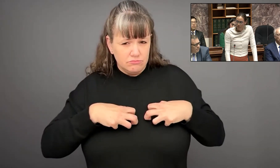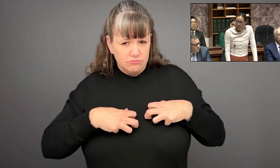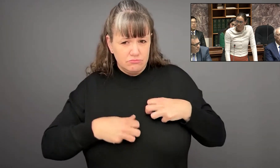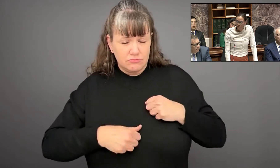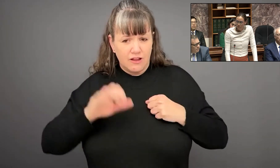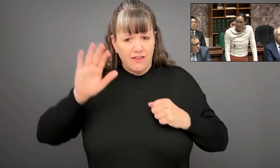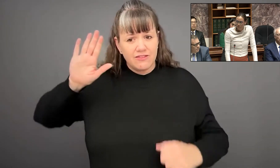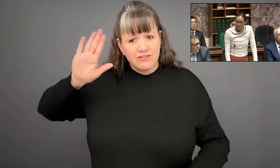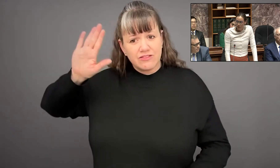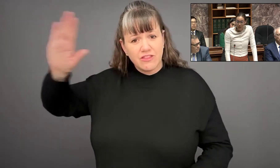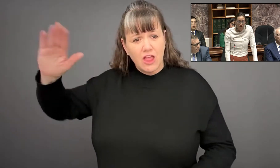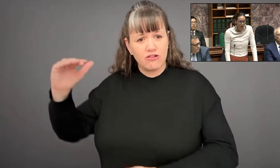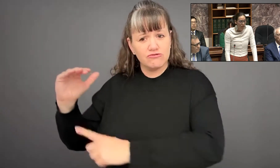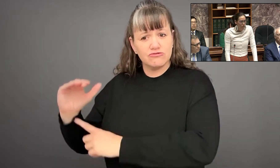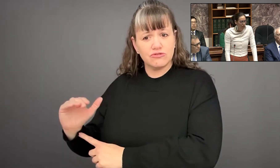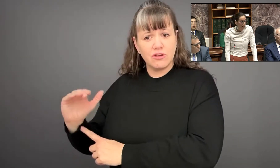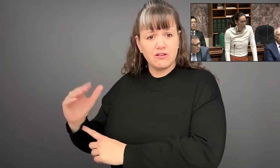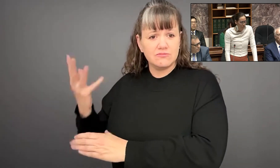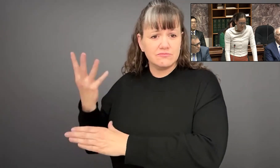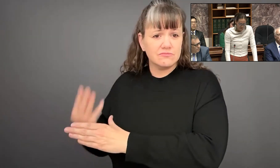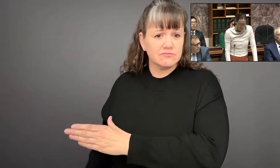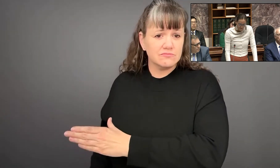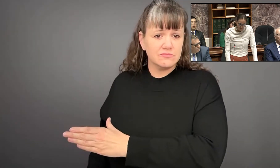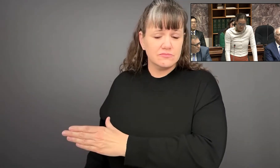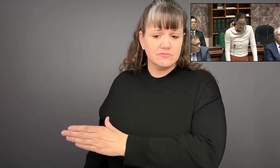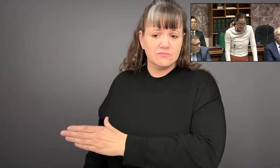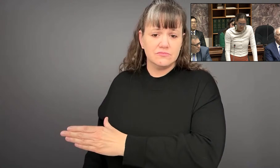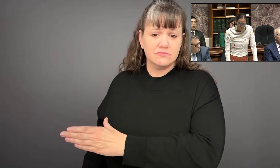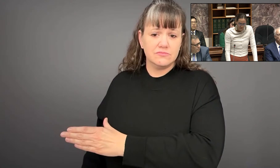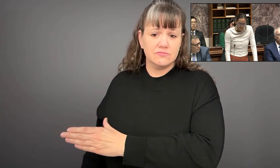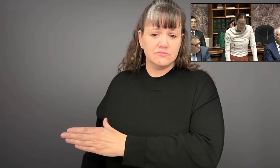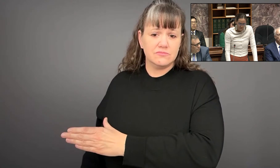member. This is fresh for them.